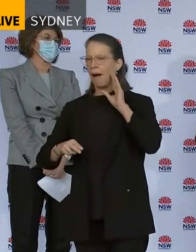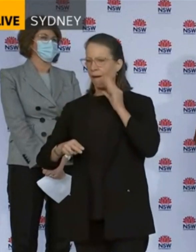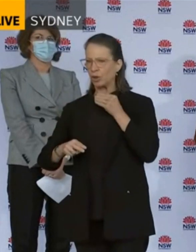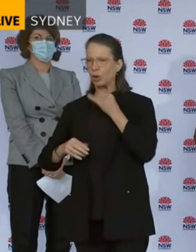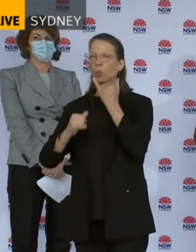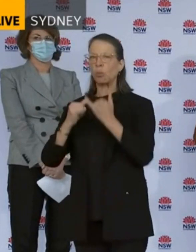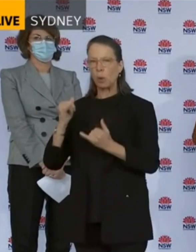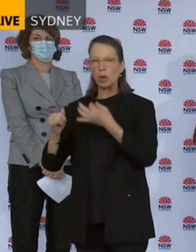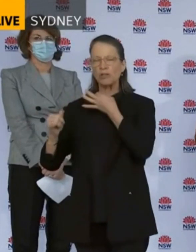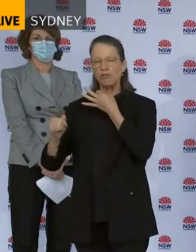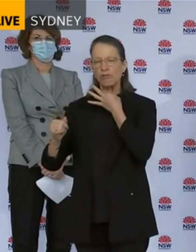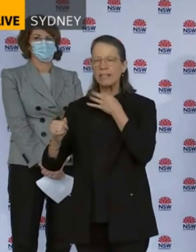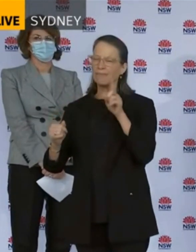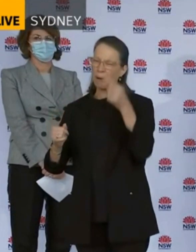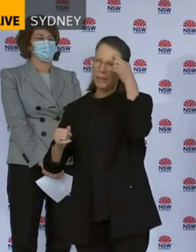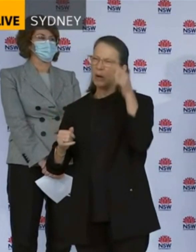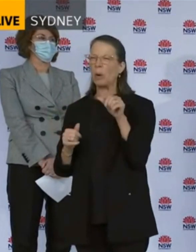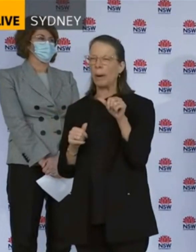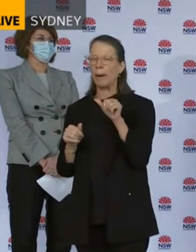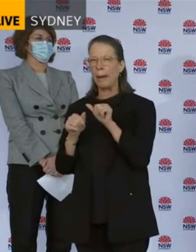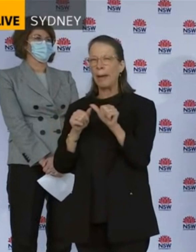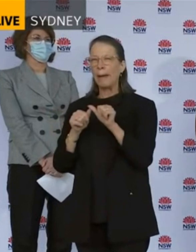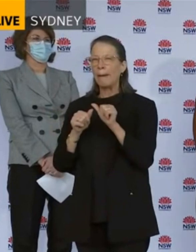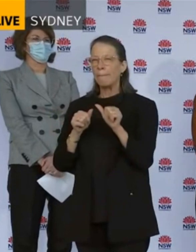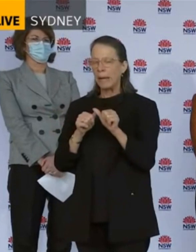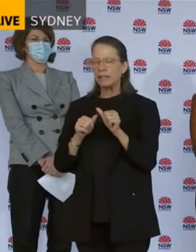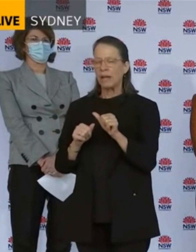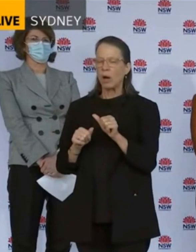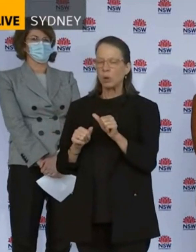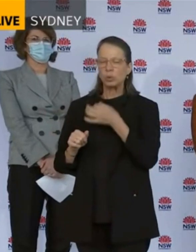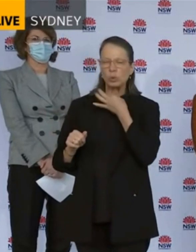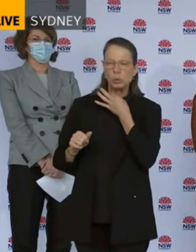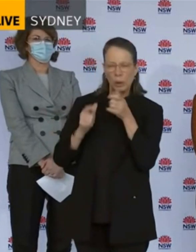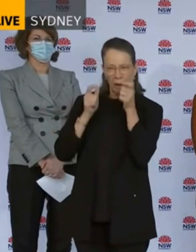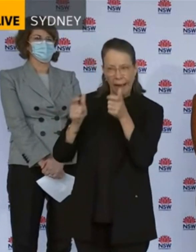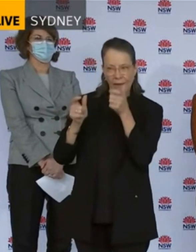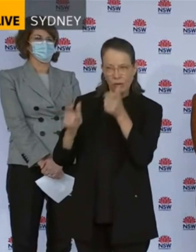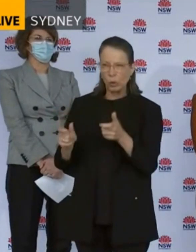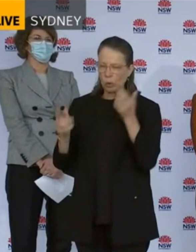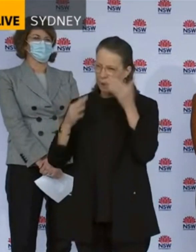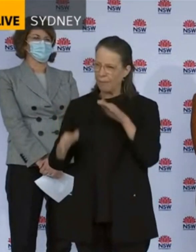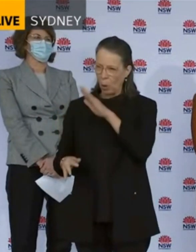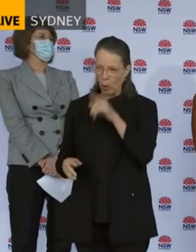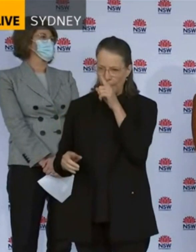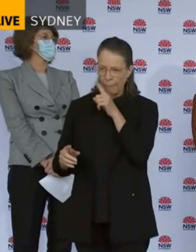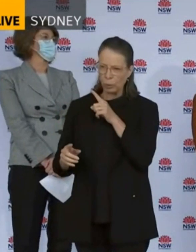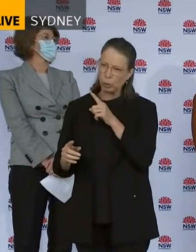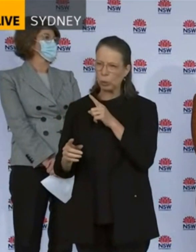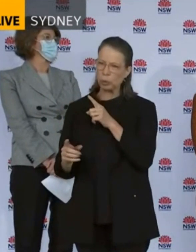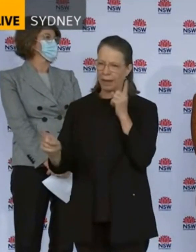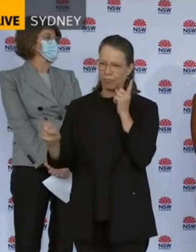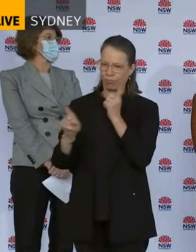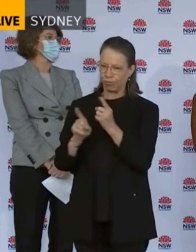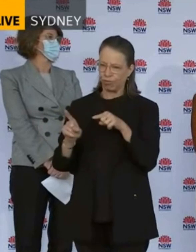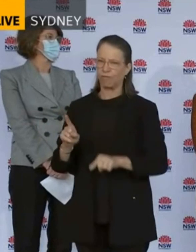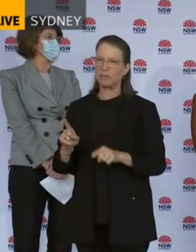decision making, but we took a very cautious and a conservative approach, as you would expect us to do, given the importance and